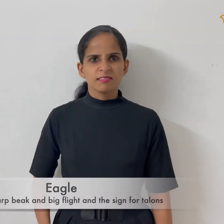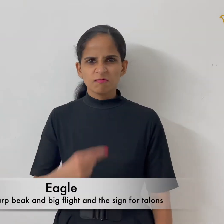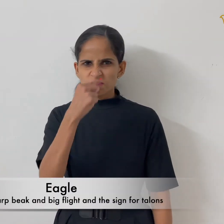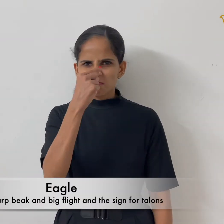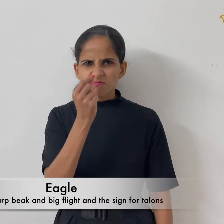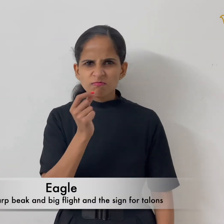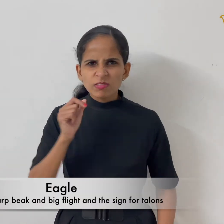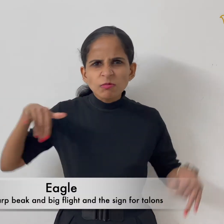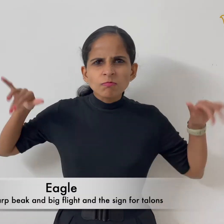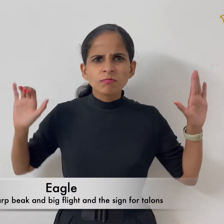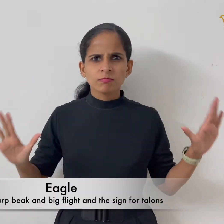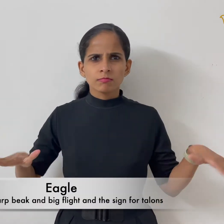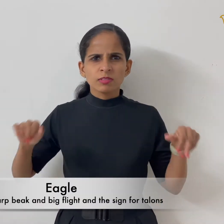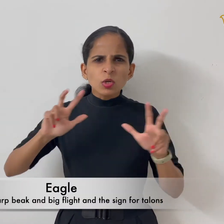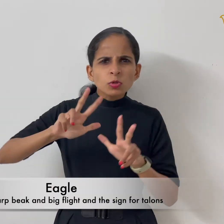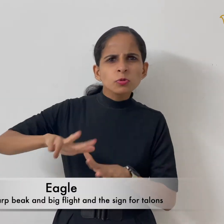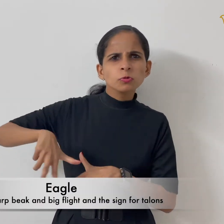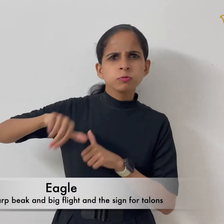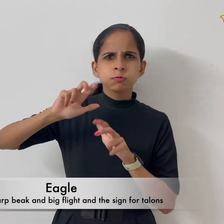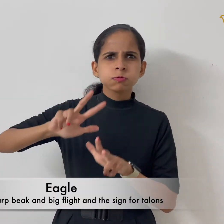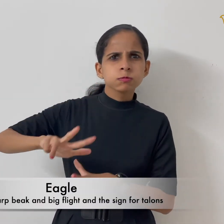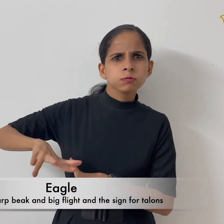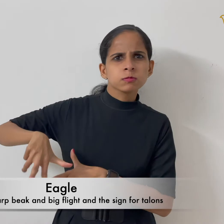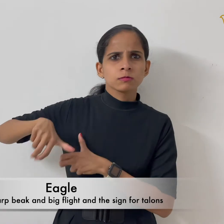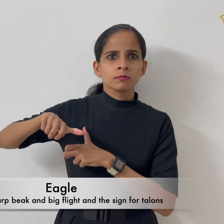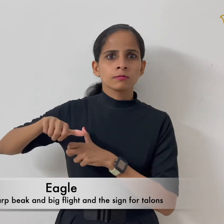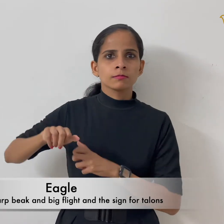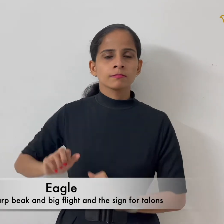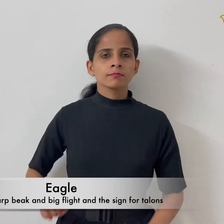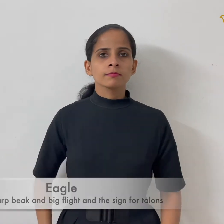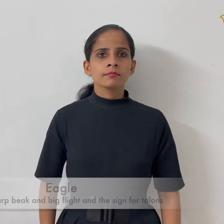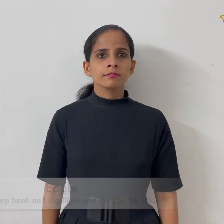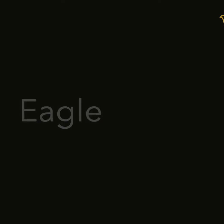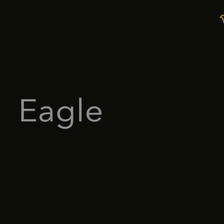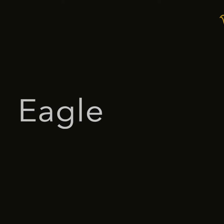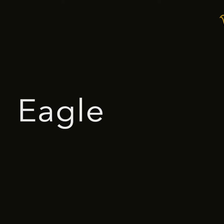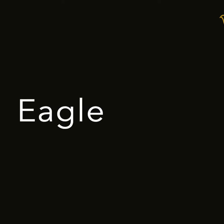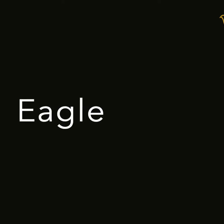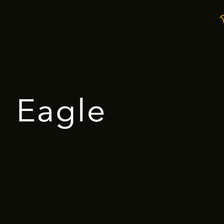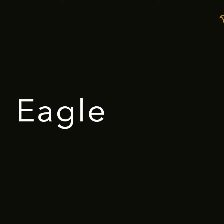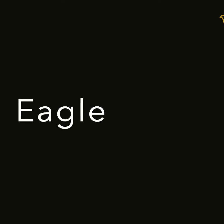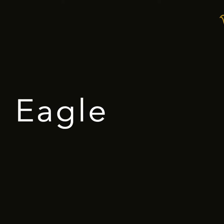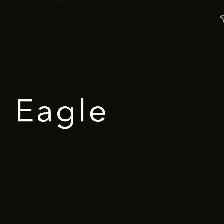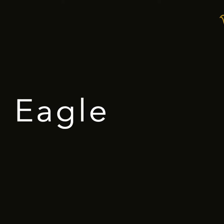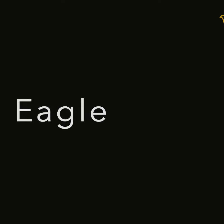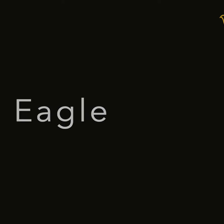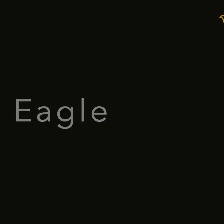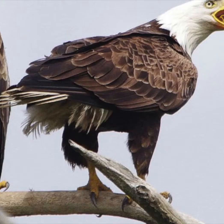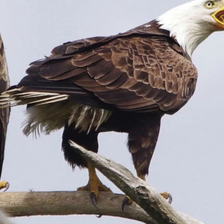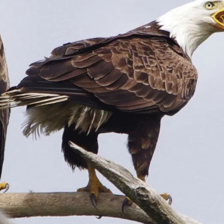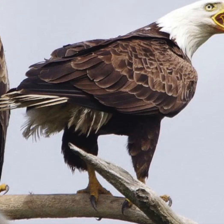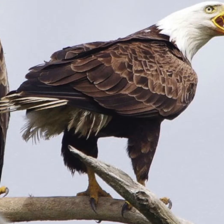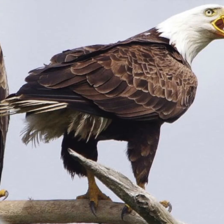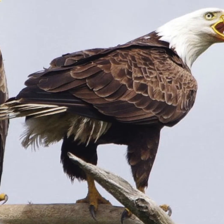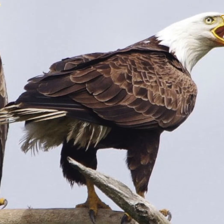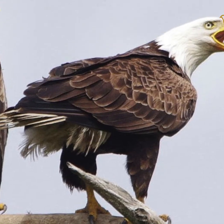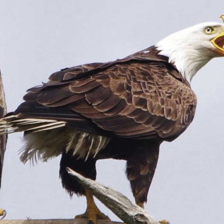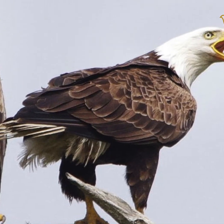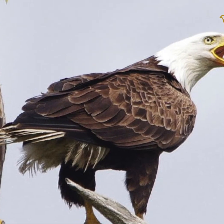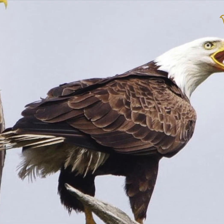Eagle, with a sharp beak and big flight and the sign for talons.